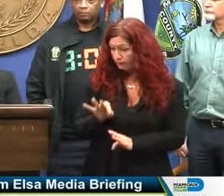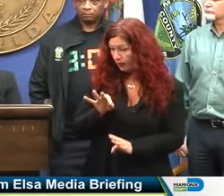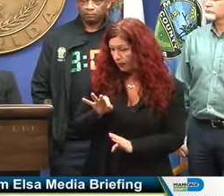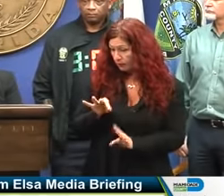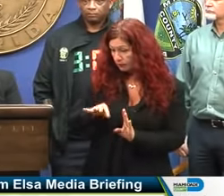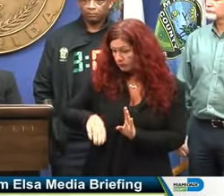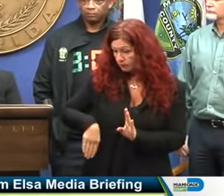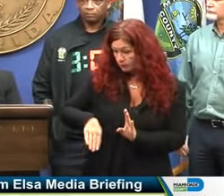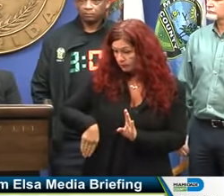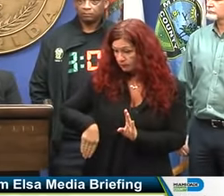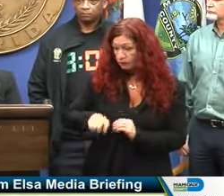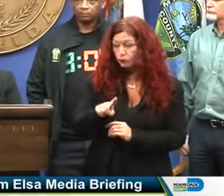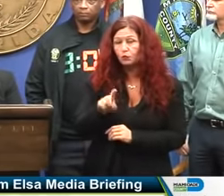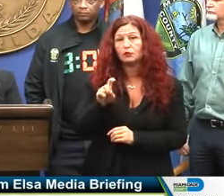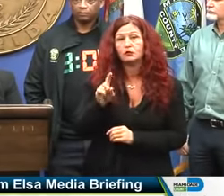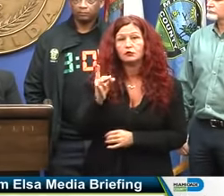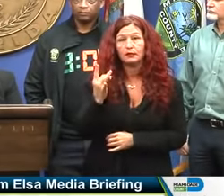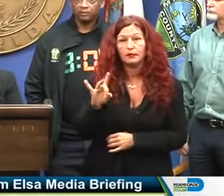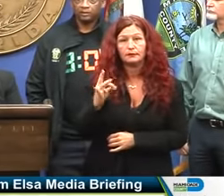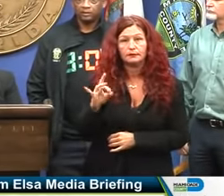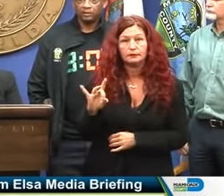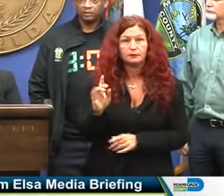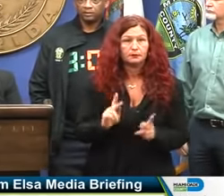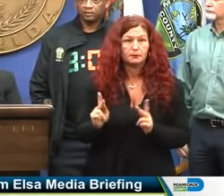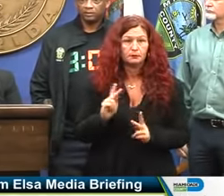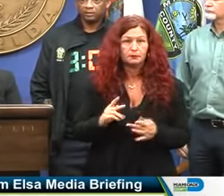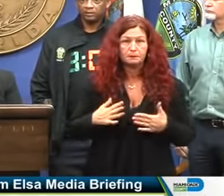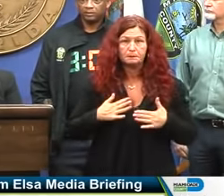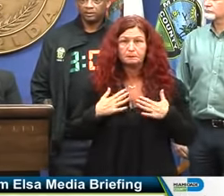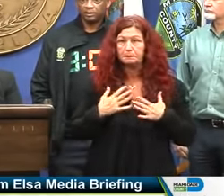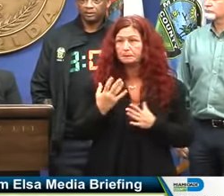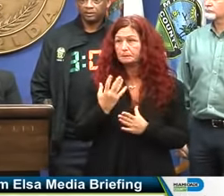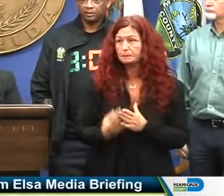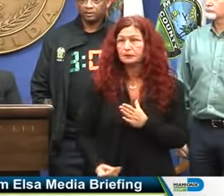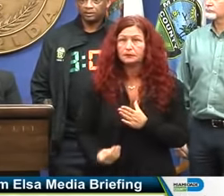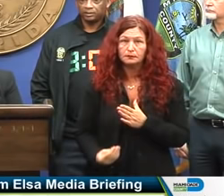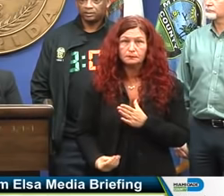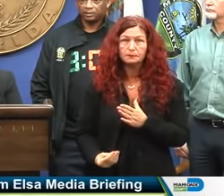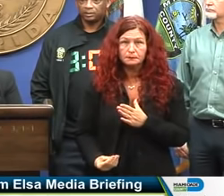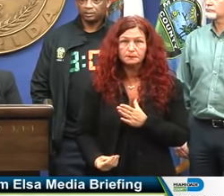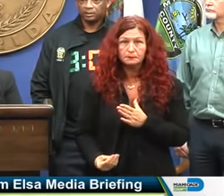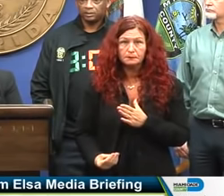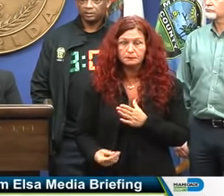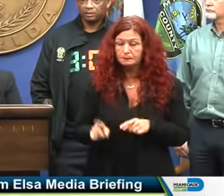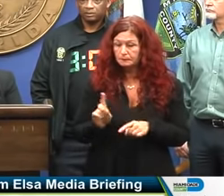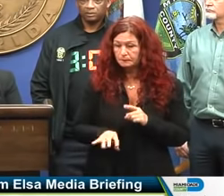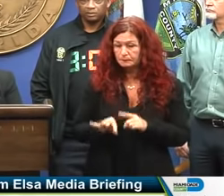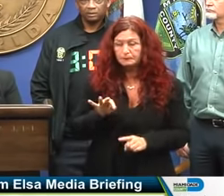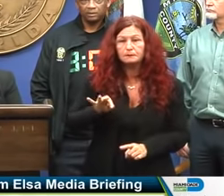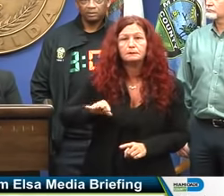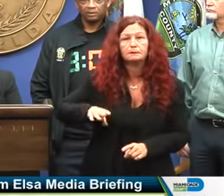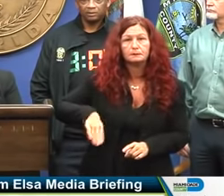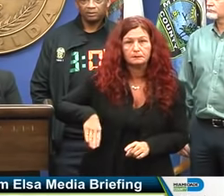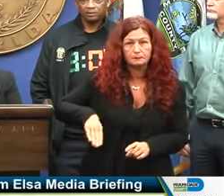for those who lost their lives, the families who mourn, and for all of those who are still waiting.